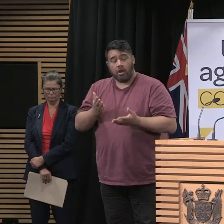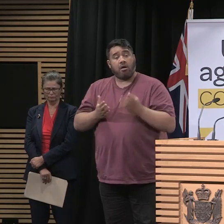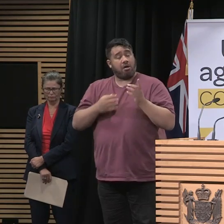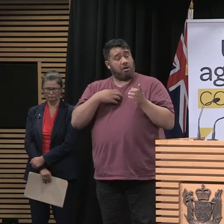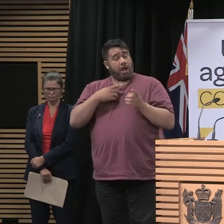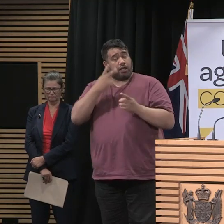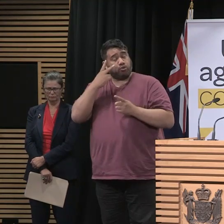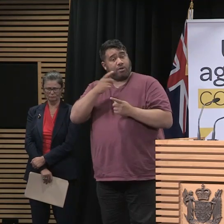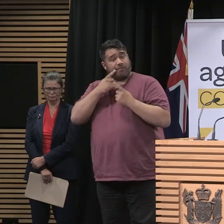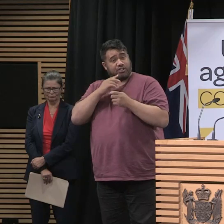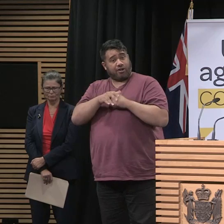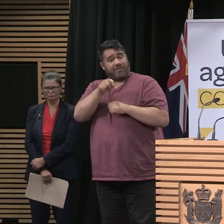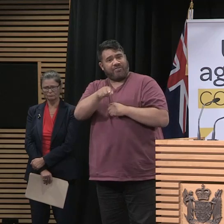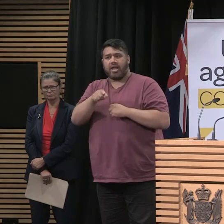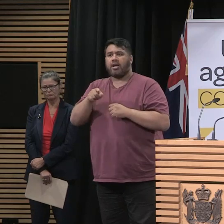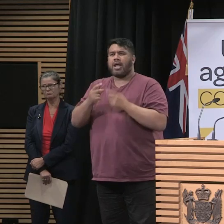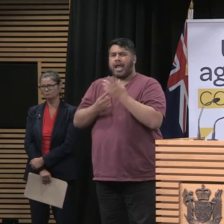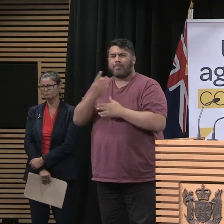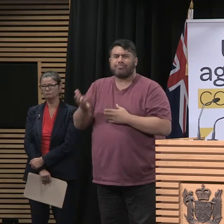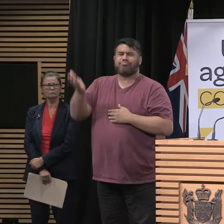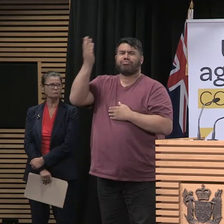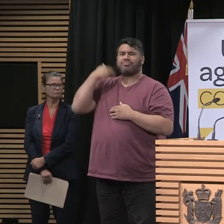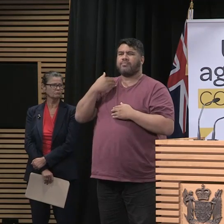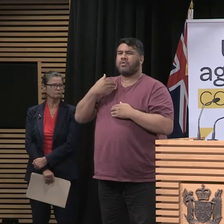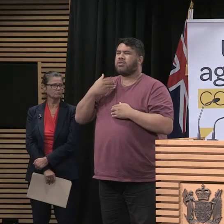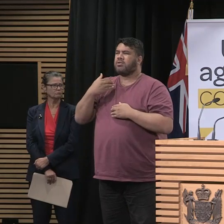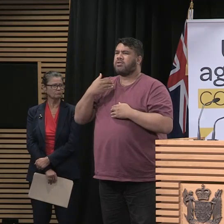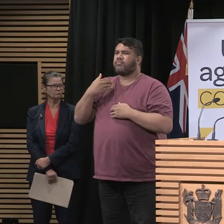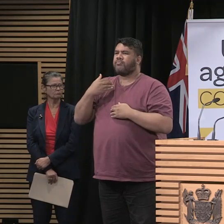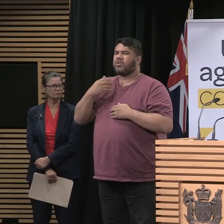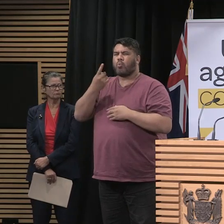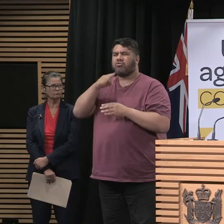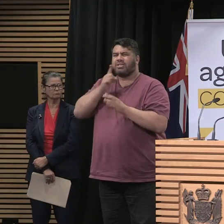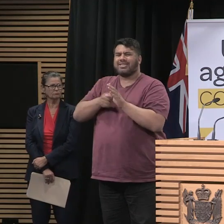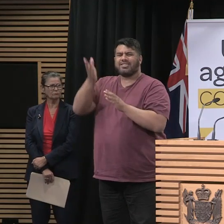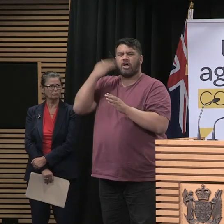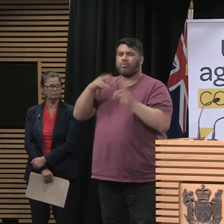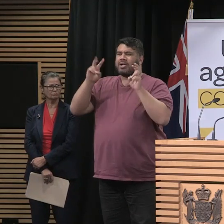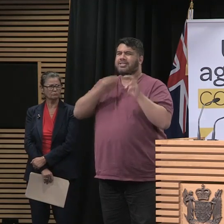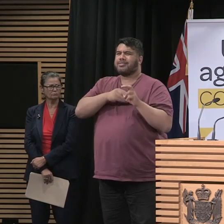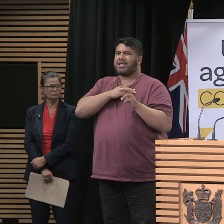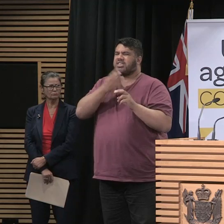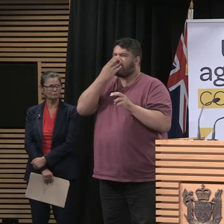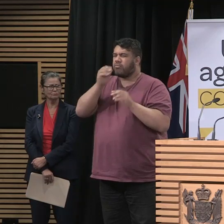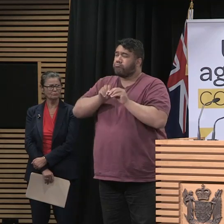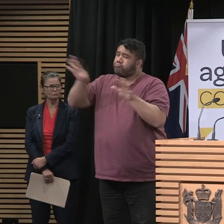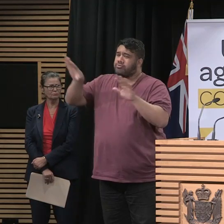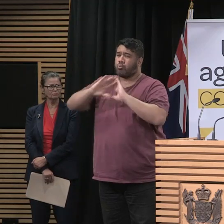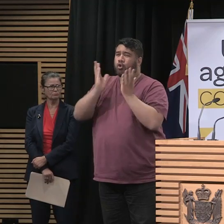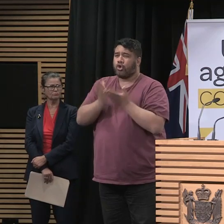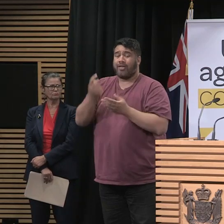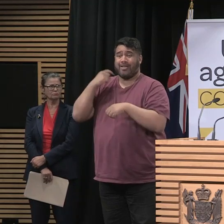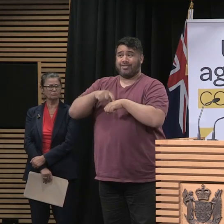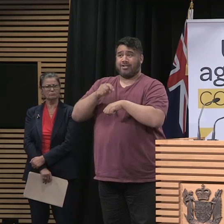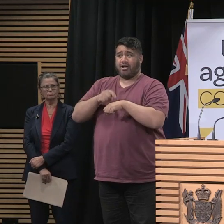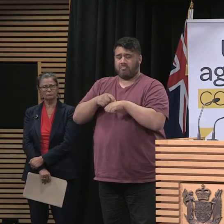the Spanish flu, after the Spanish flu a century ago, that there were people who had the flu that then